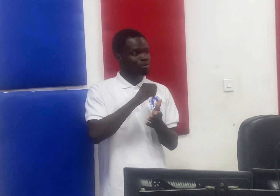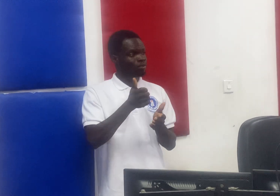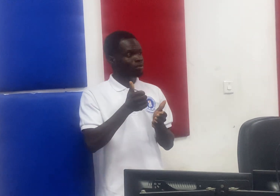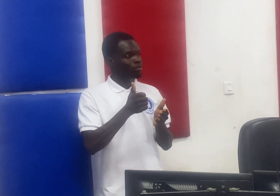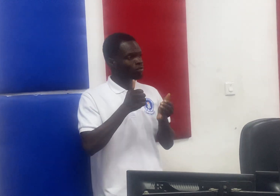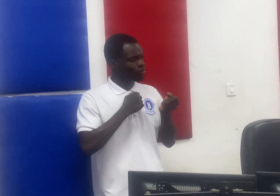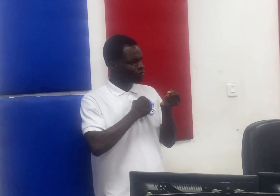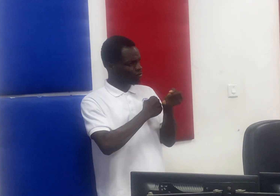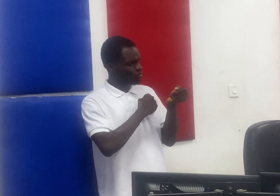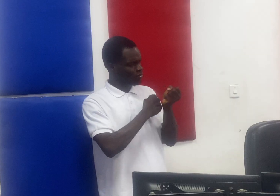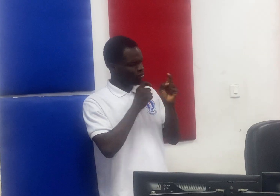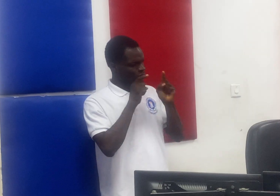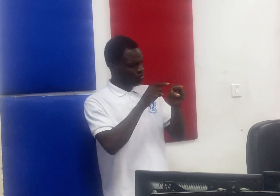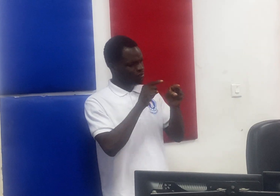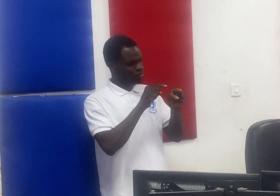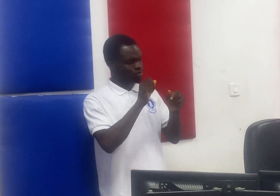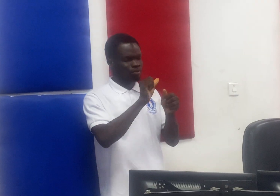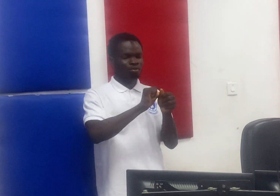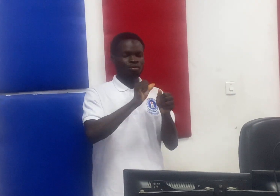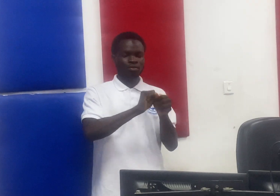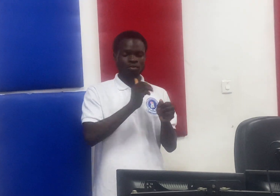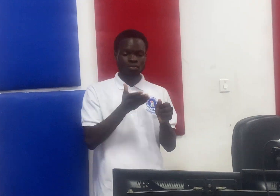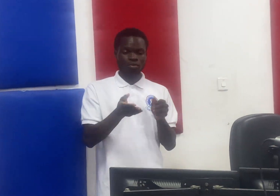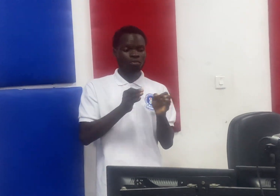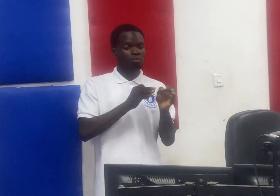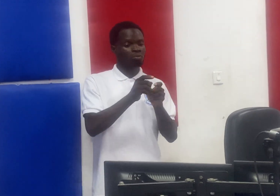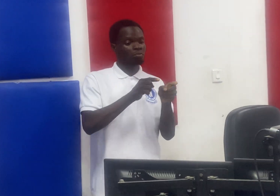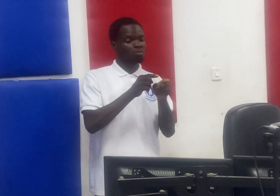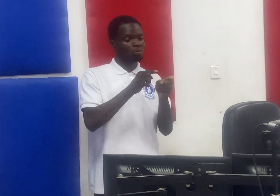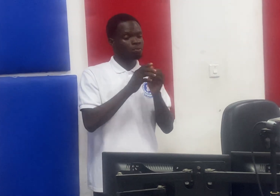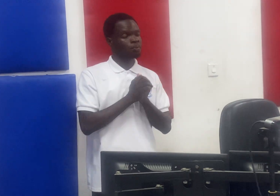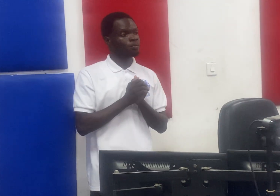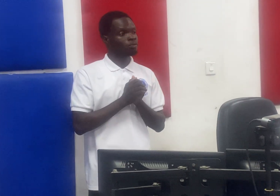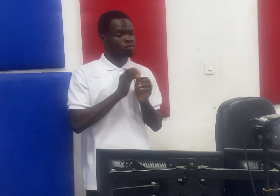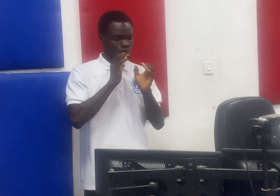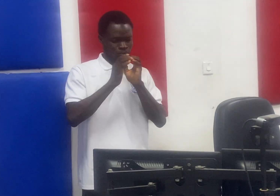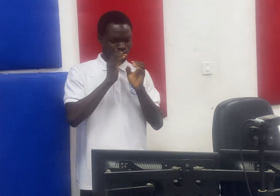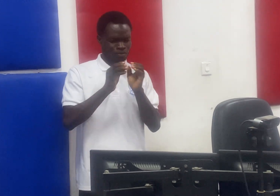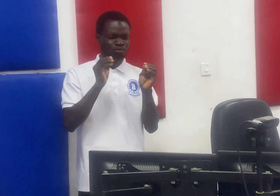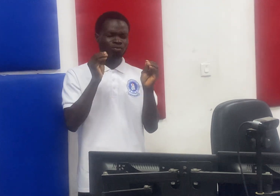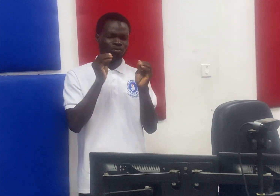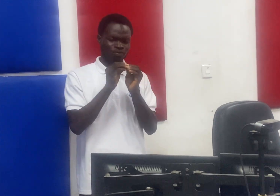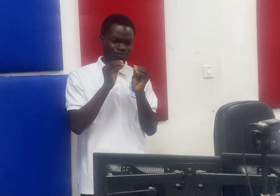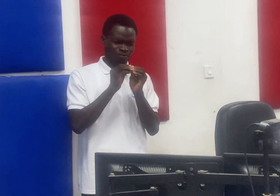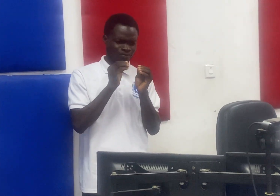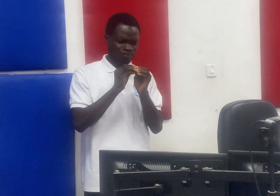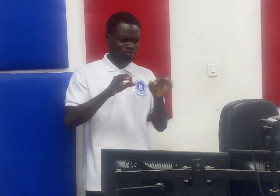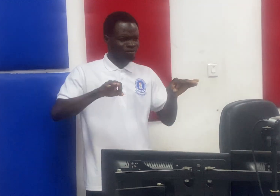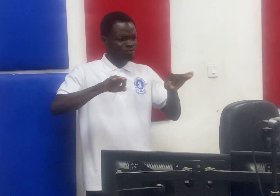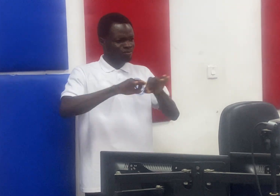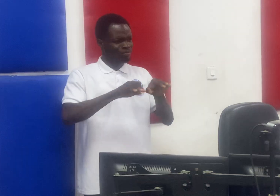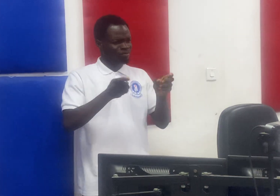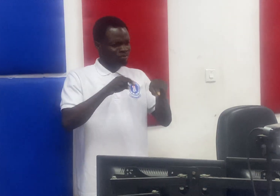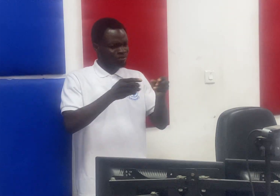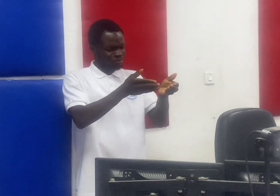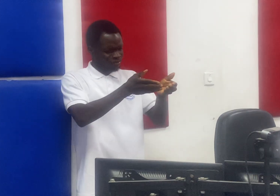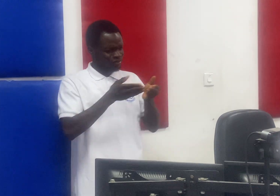support you in everything that they do. Yeah, so communication is very essential when it comes to relationship with persons